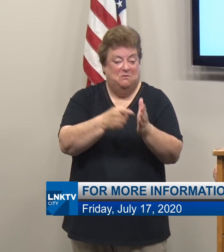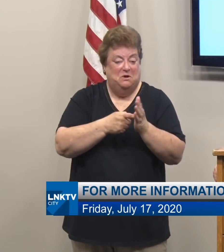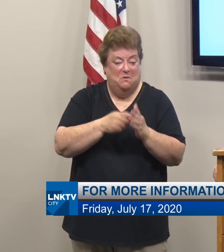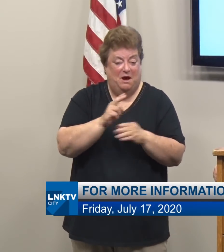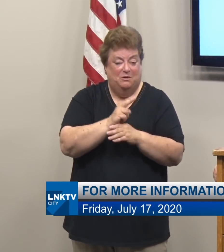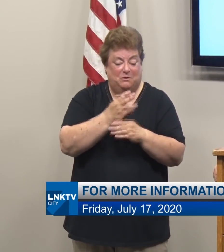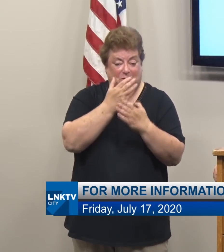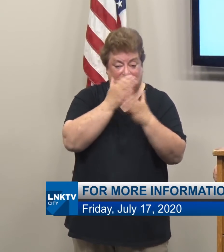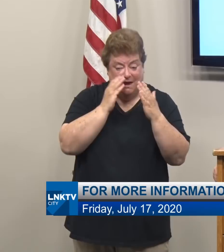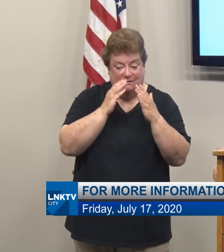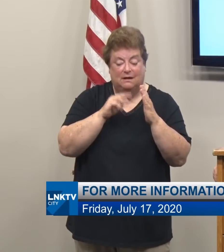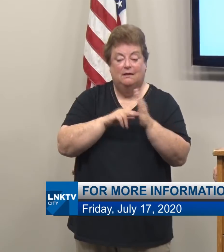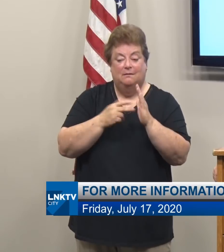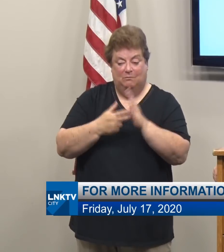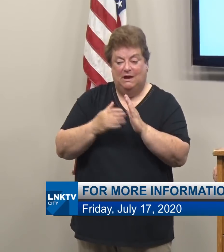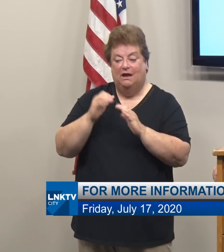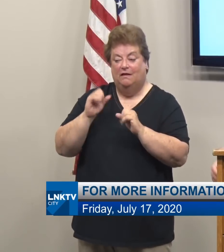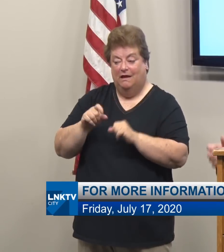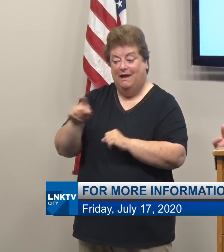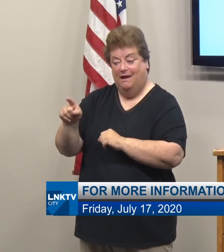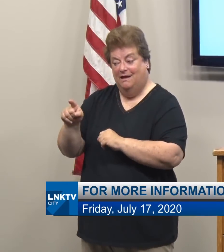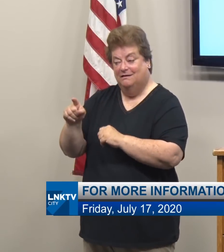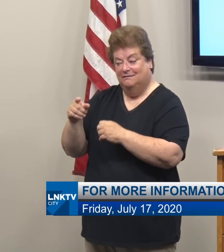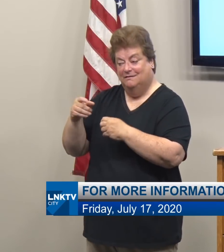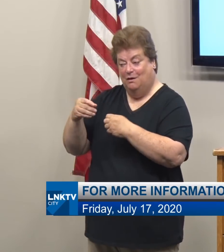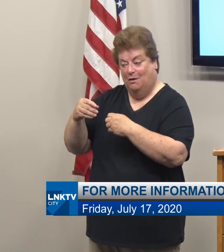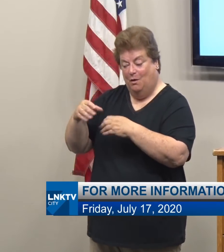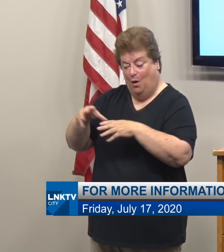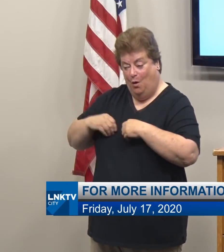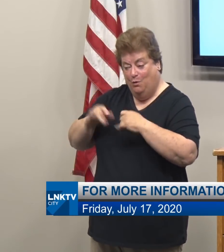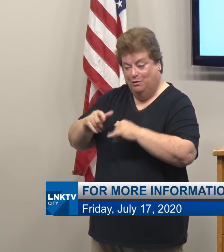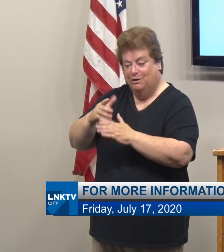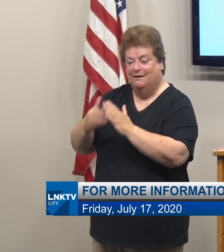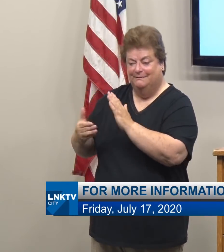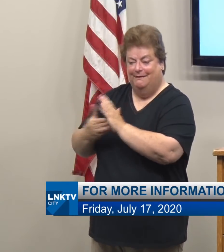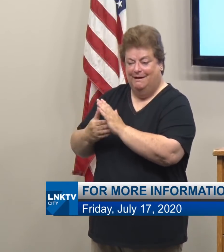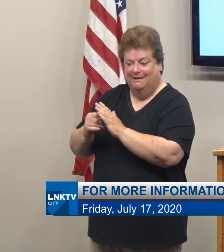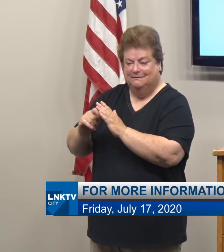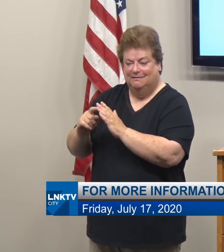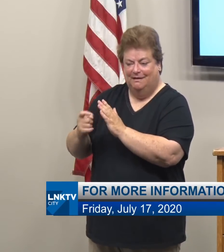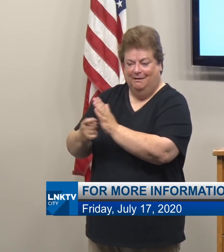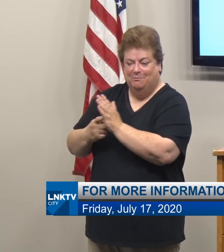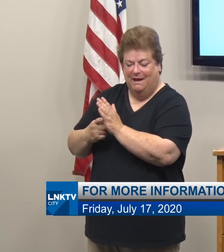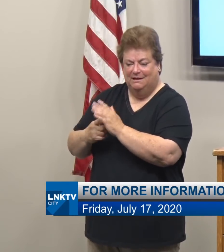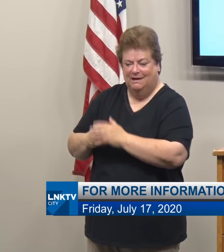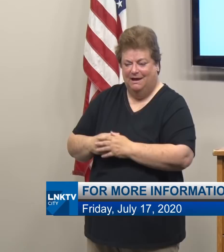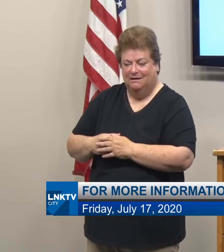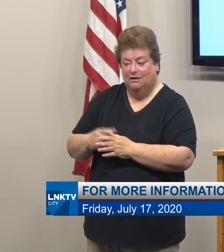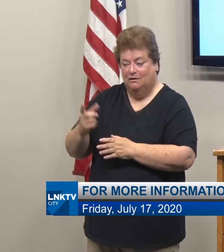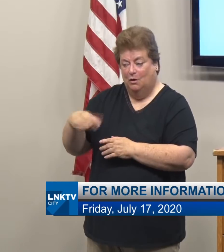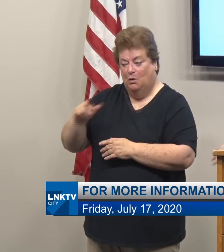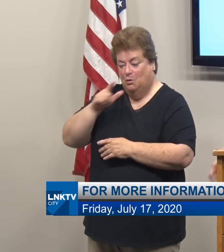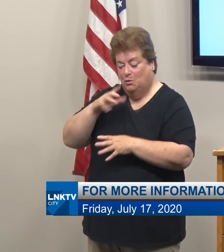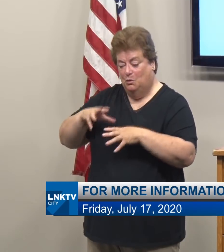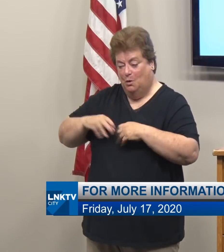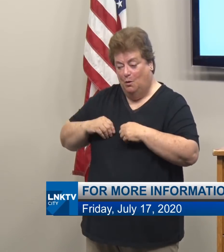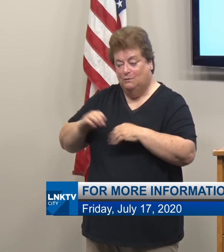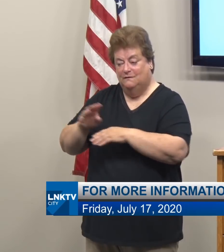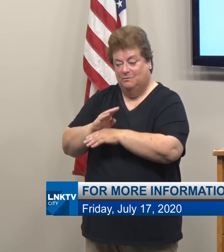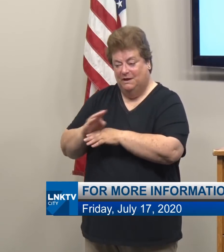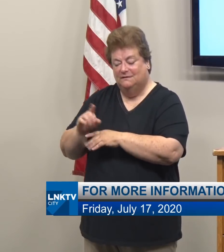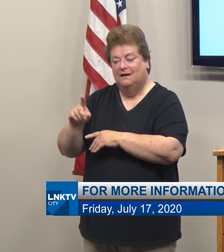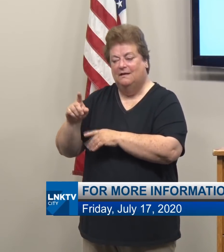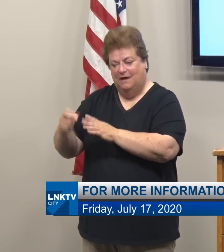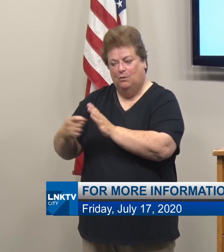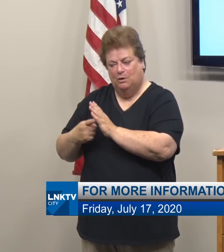be in violation of the mandate, because it's the owner, the person operating the business that's required to